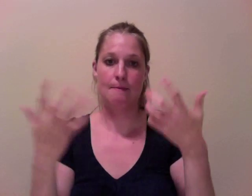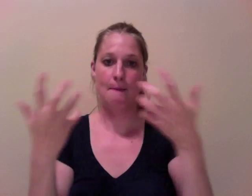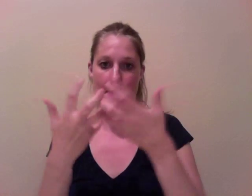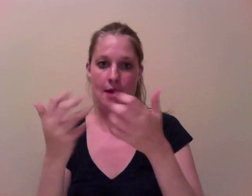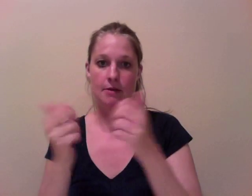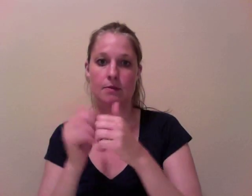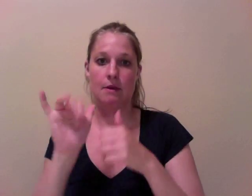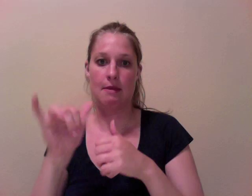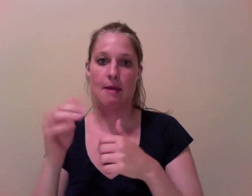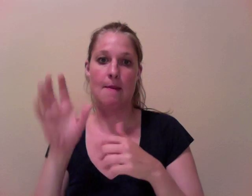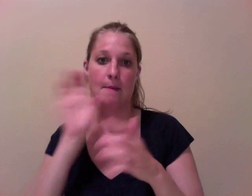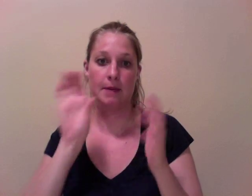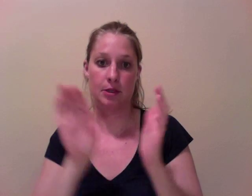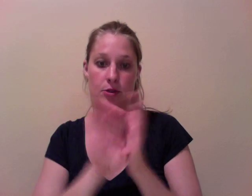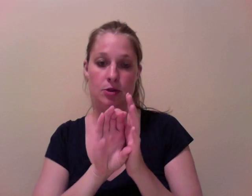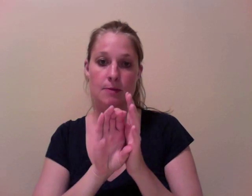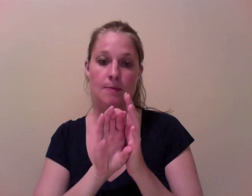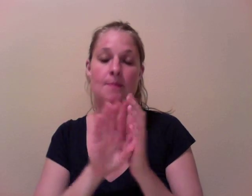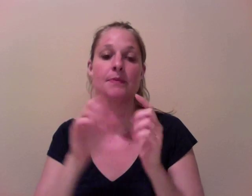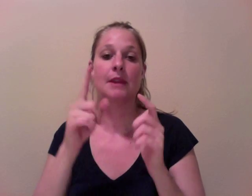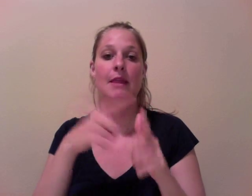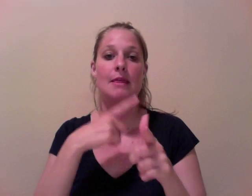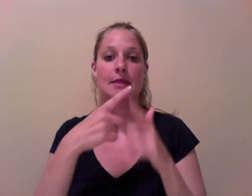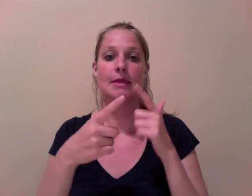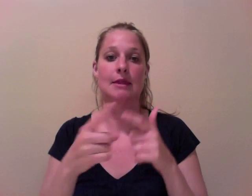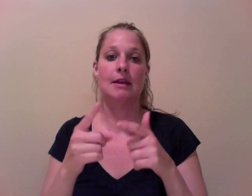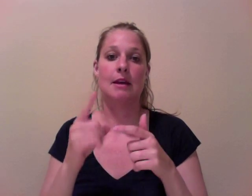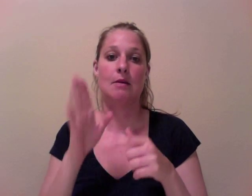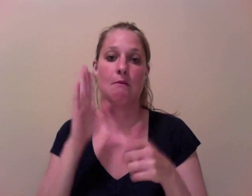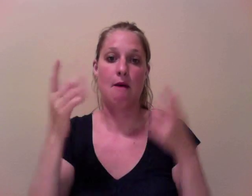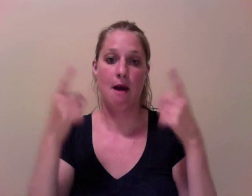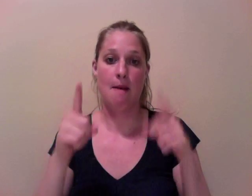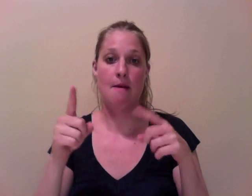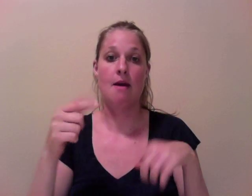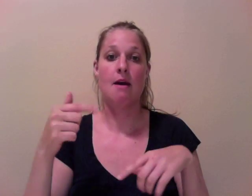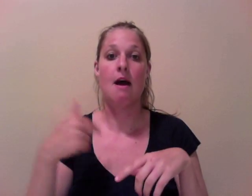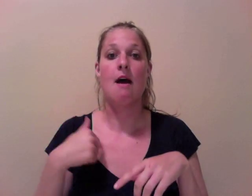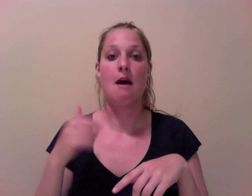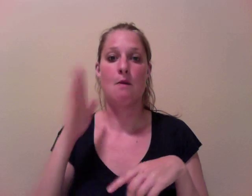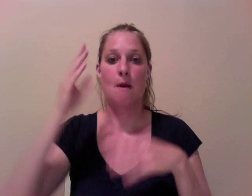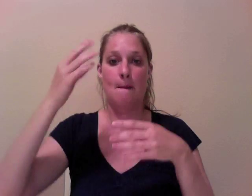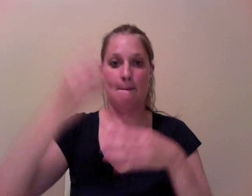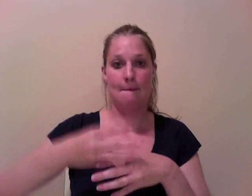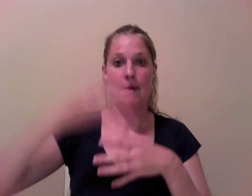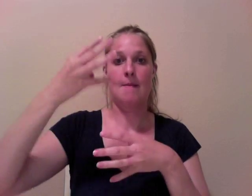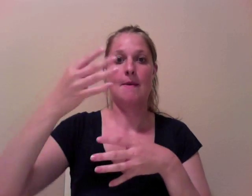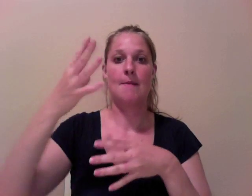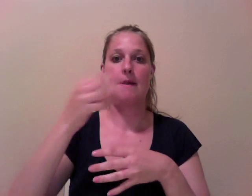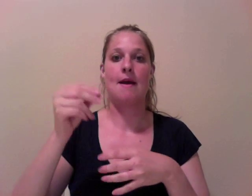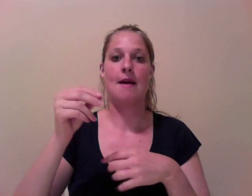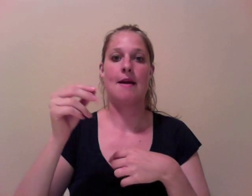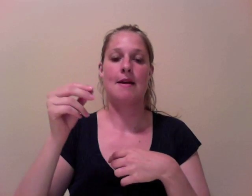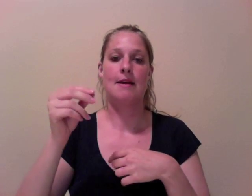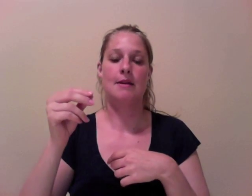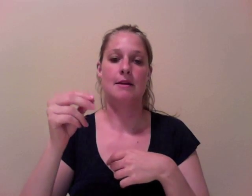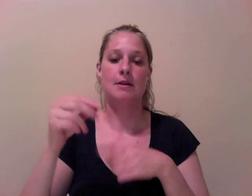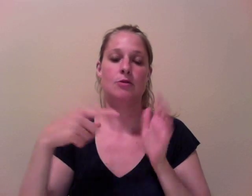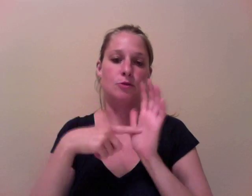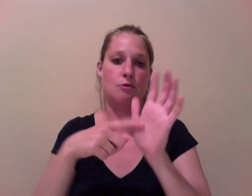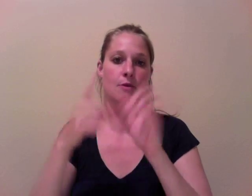whatever sign matches with that picture. And then what will happen is I will pop up